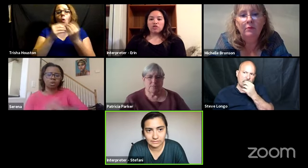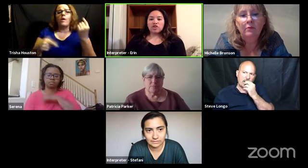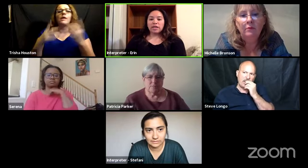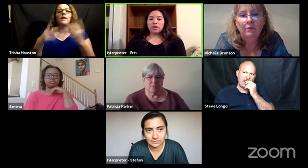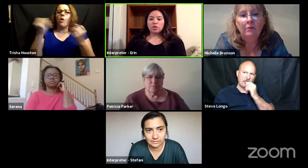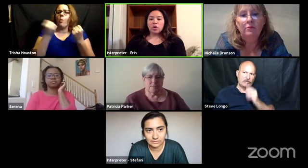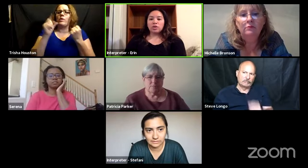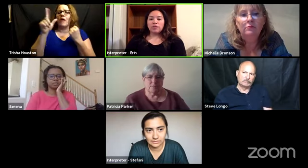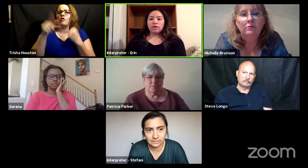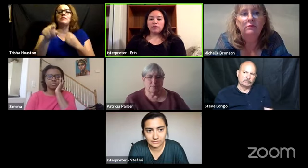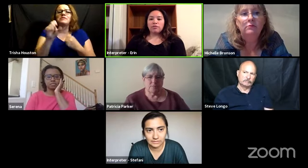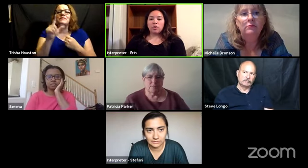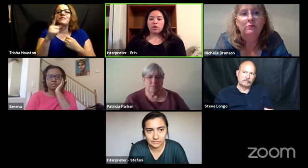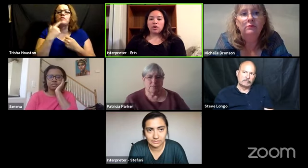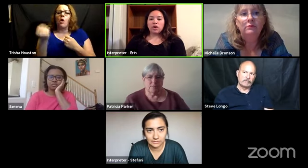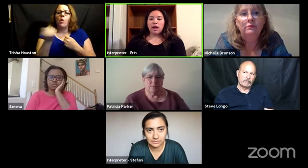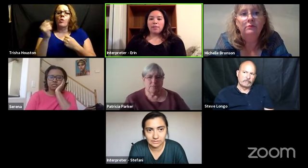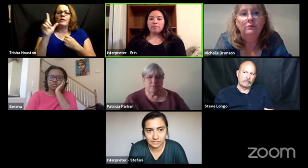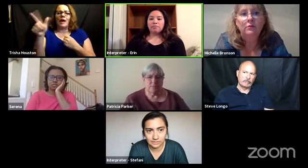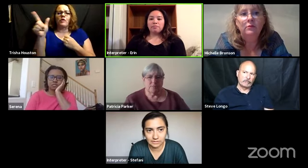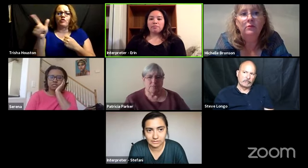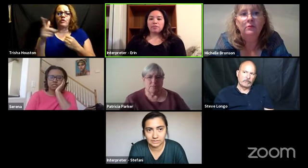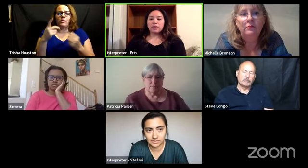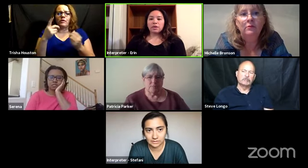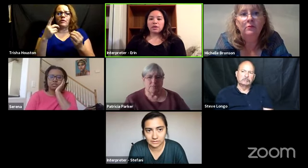Trisha saying no, we're only voting for